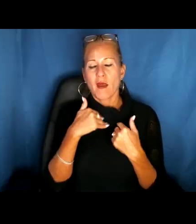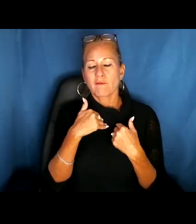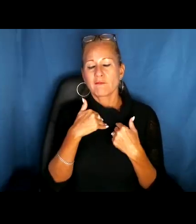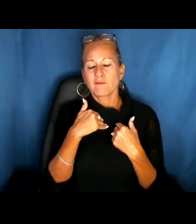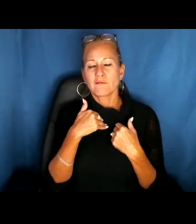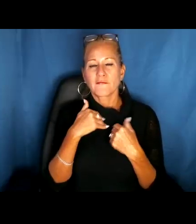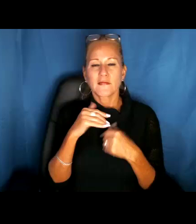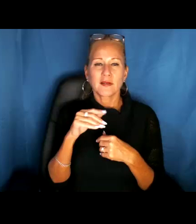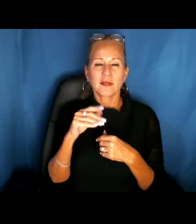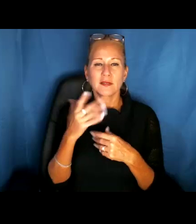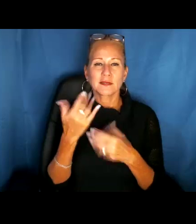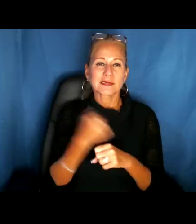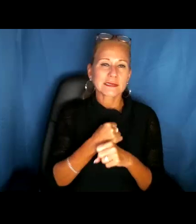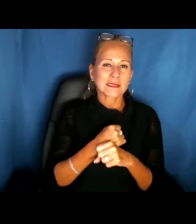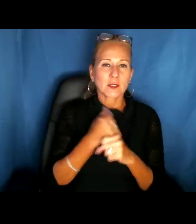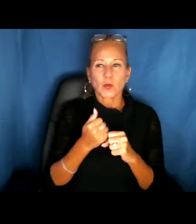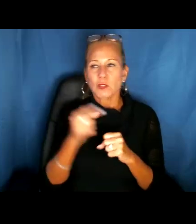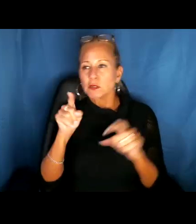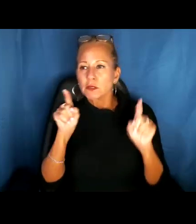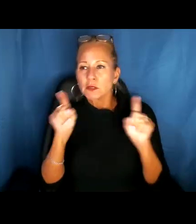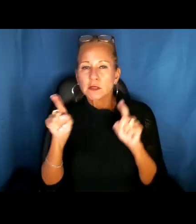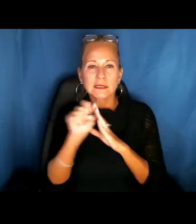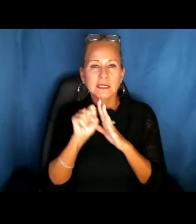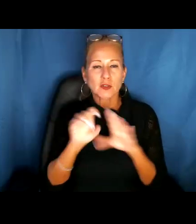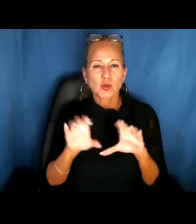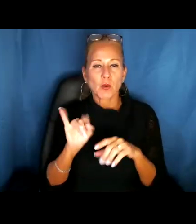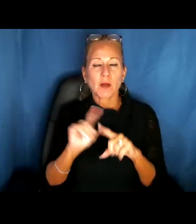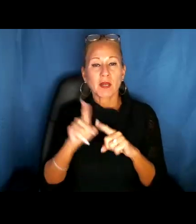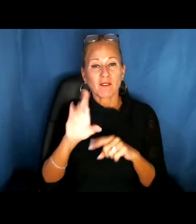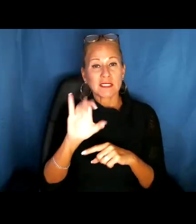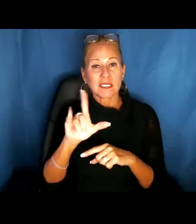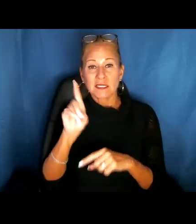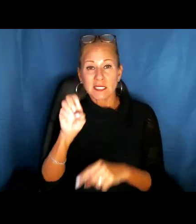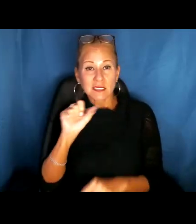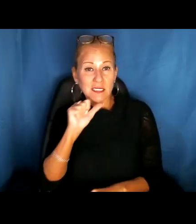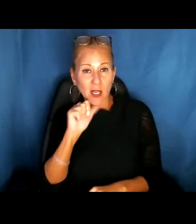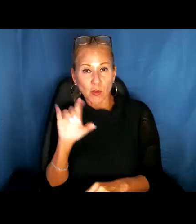the data on which states do this, but if your SIL does not,